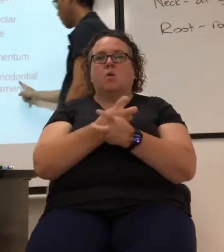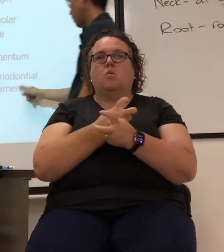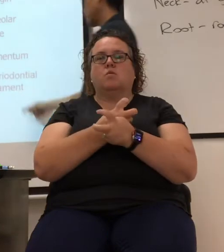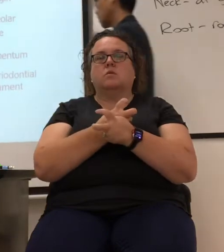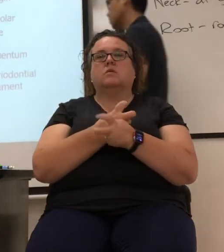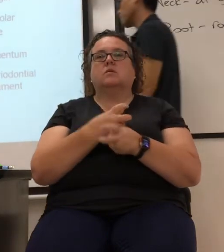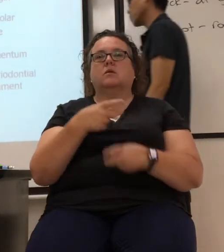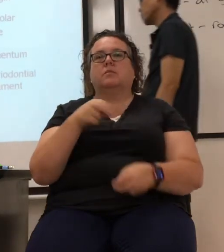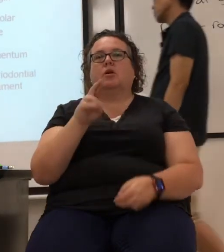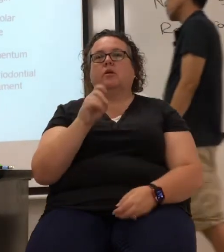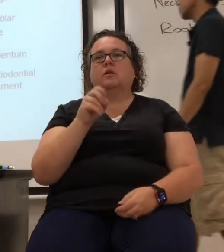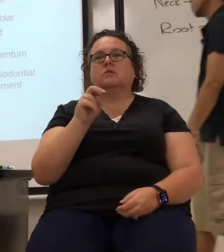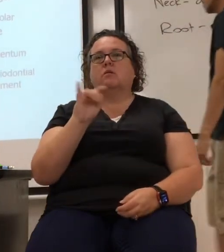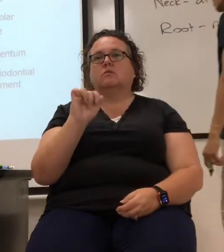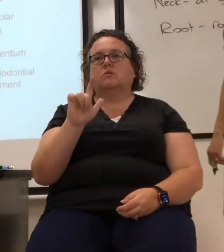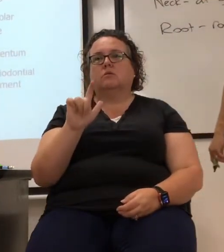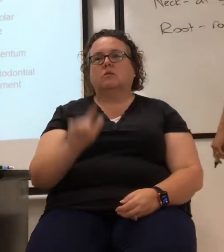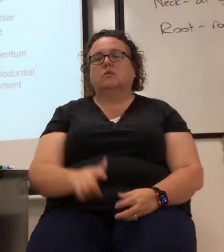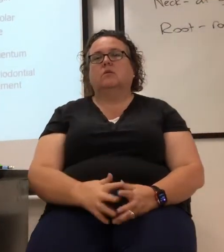Okay. Periodontal